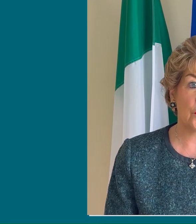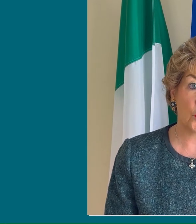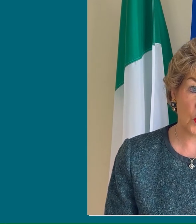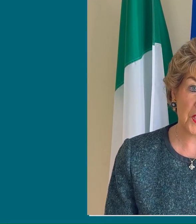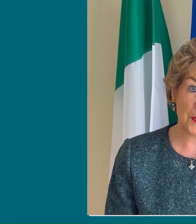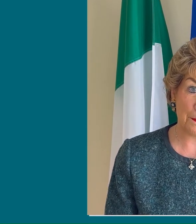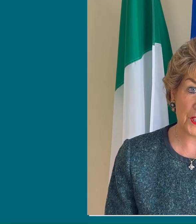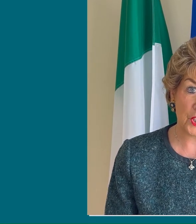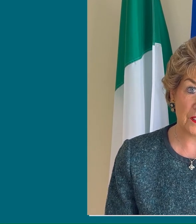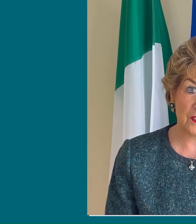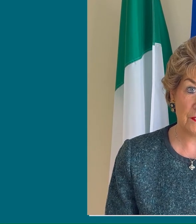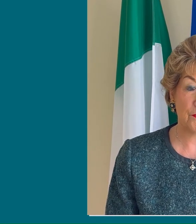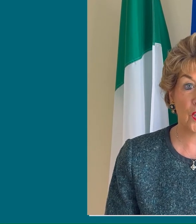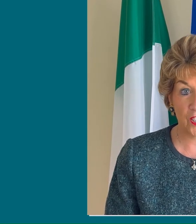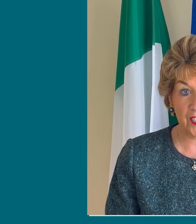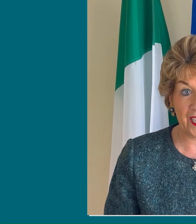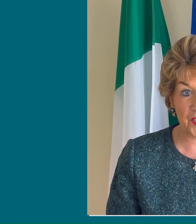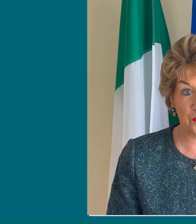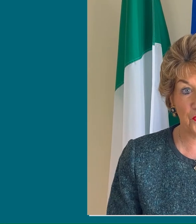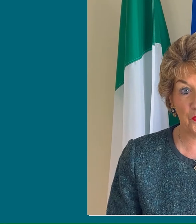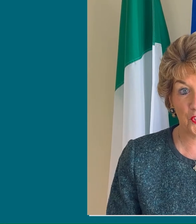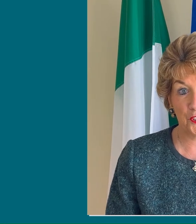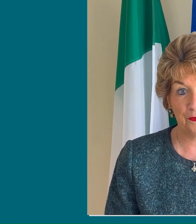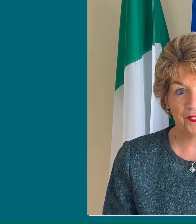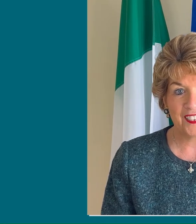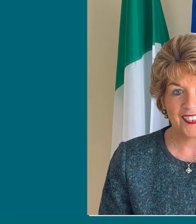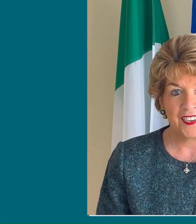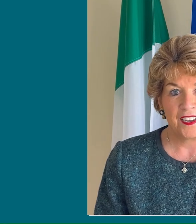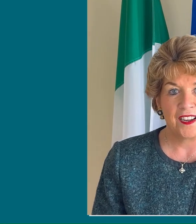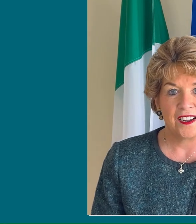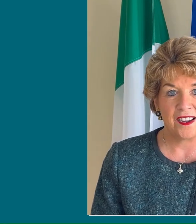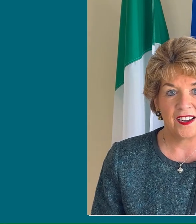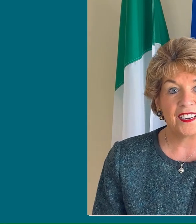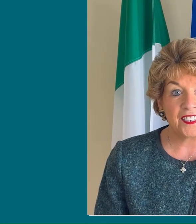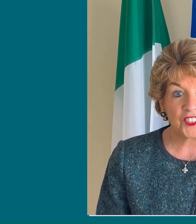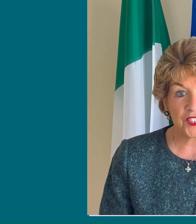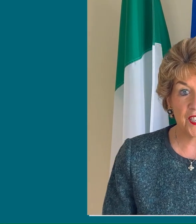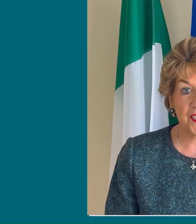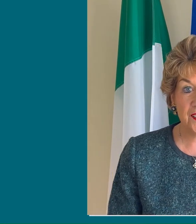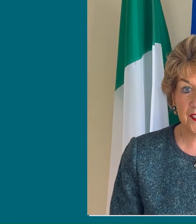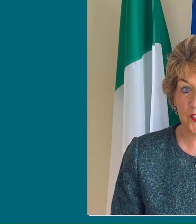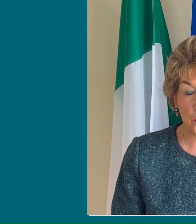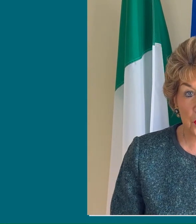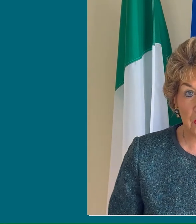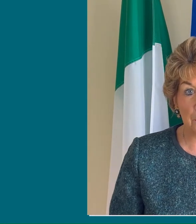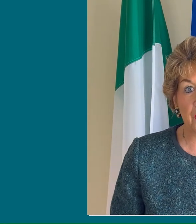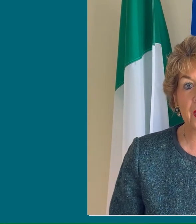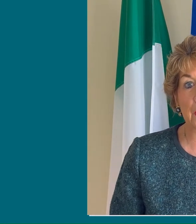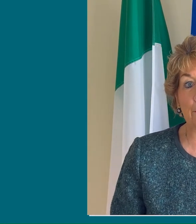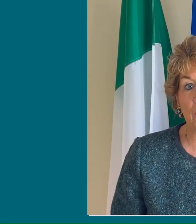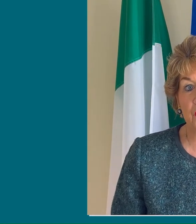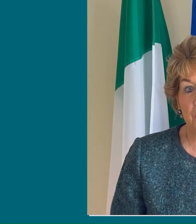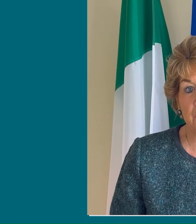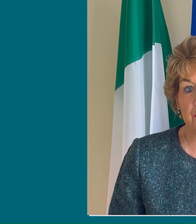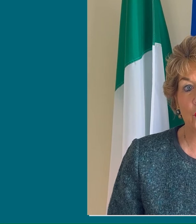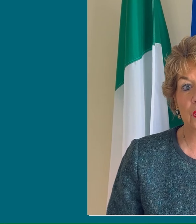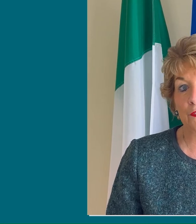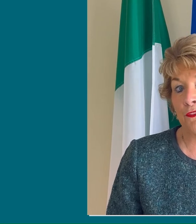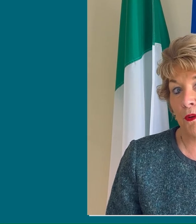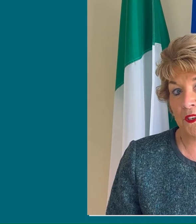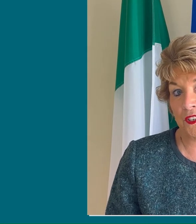and have a great ambition for our collective future. I like to think that those alumni embody